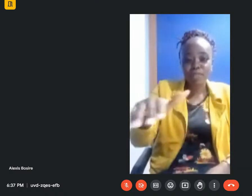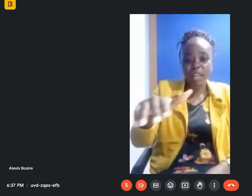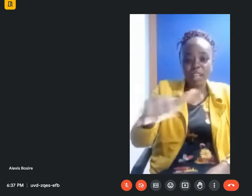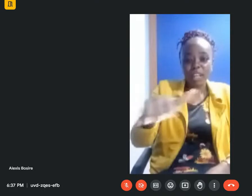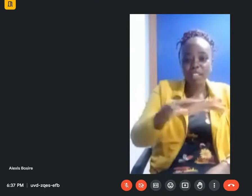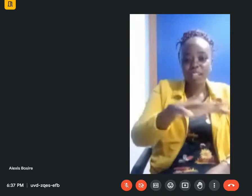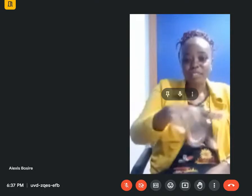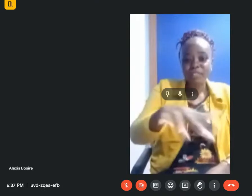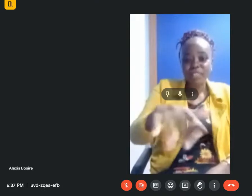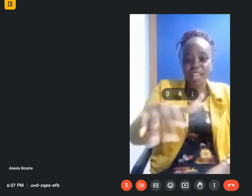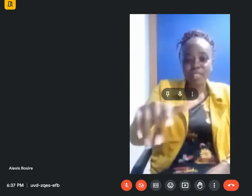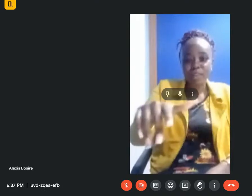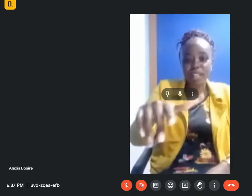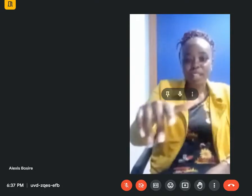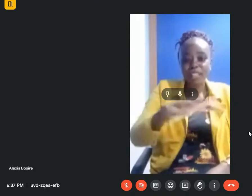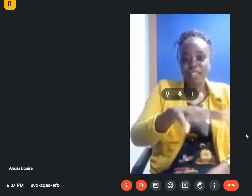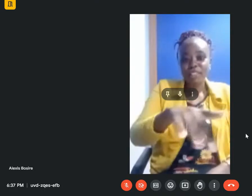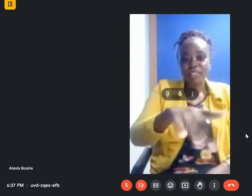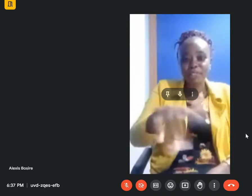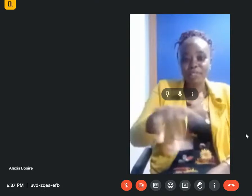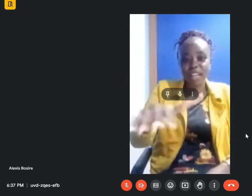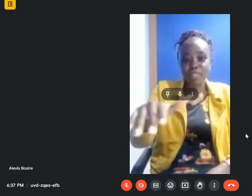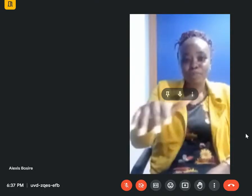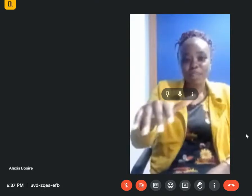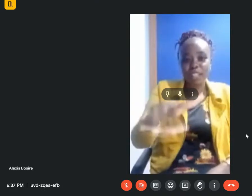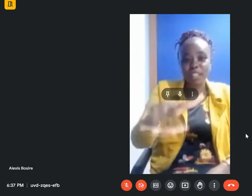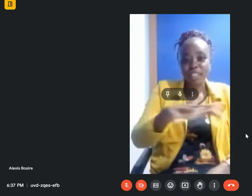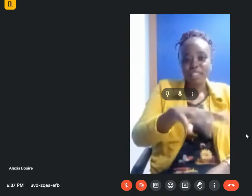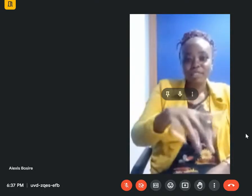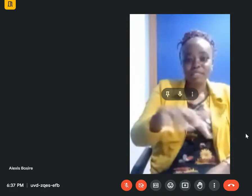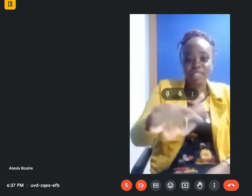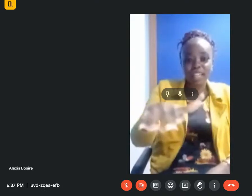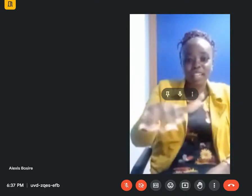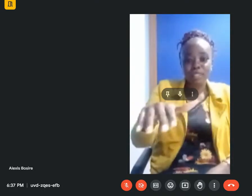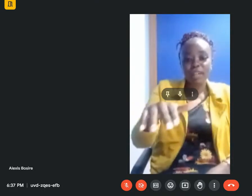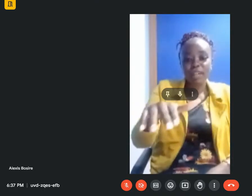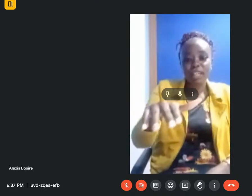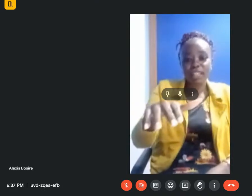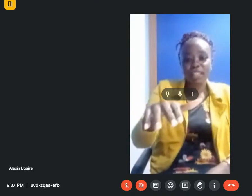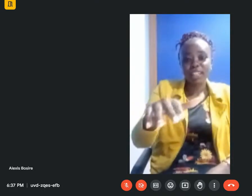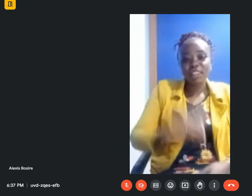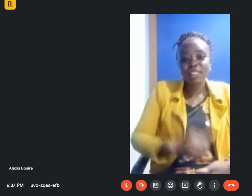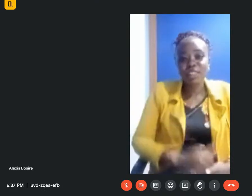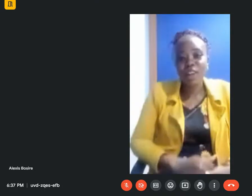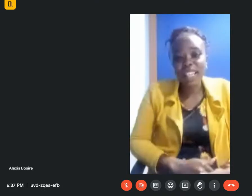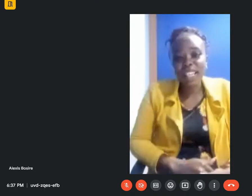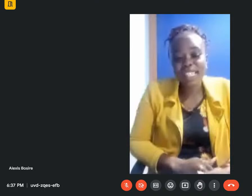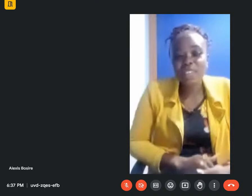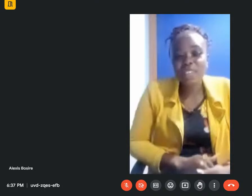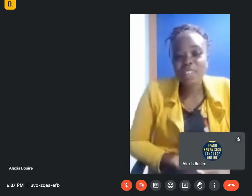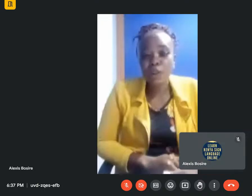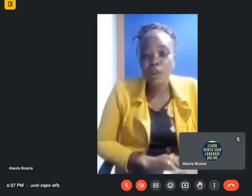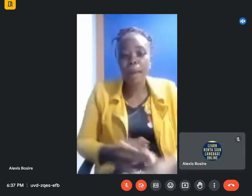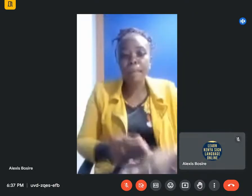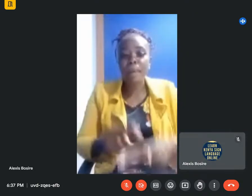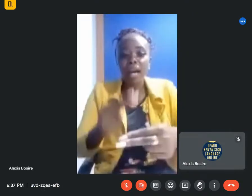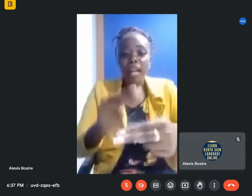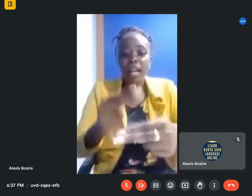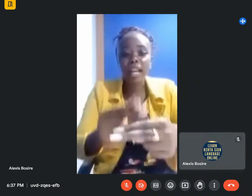spell, finger spell, finger spell, finger spell. Also the sign for name,